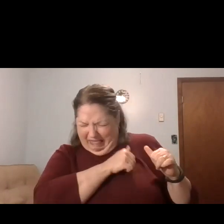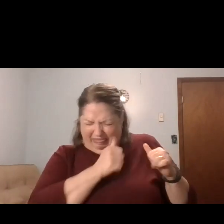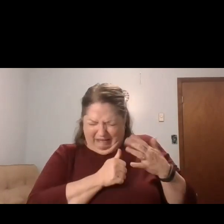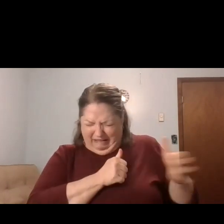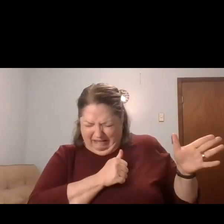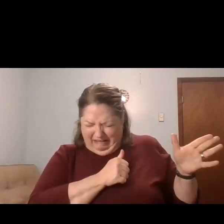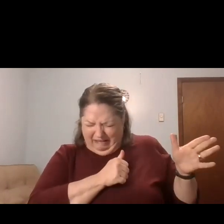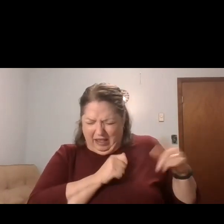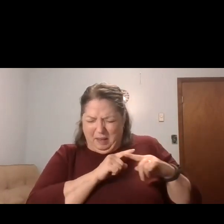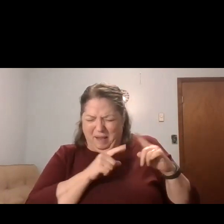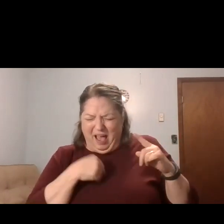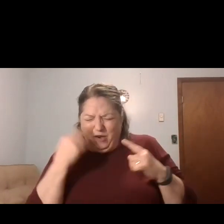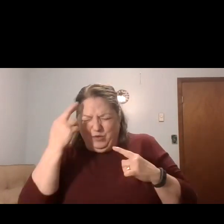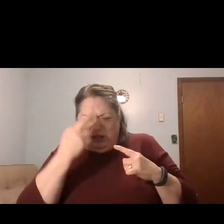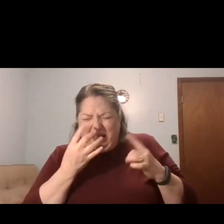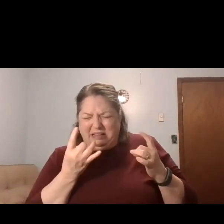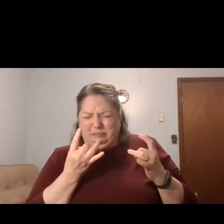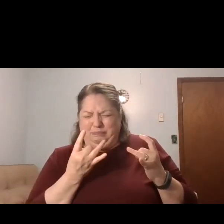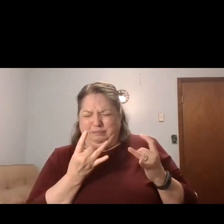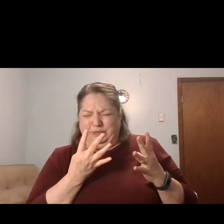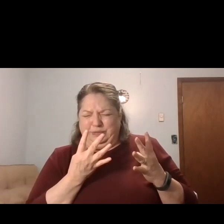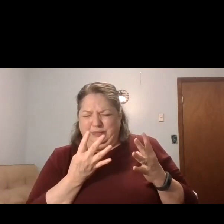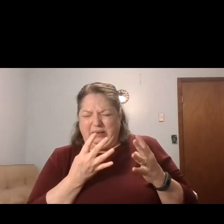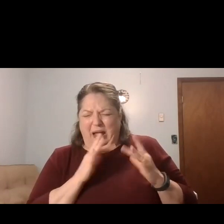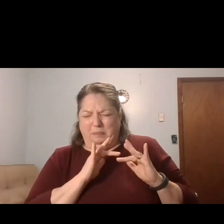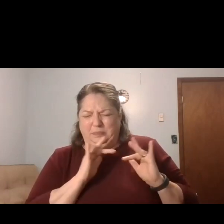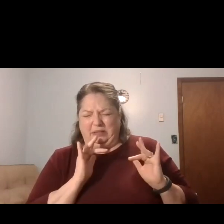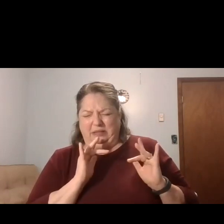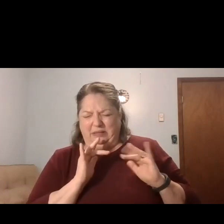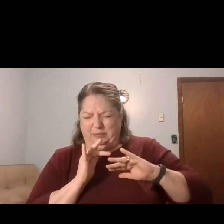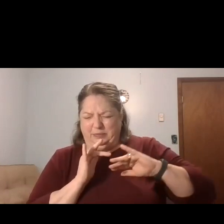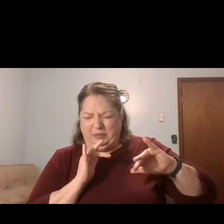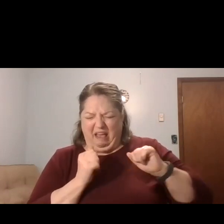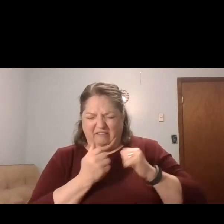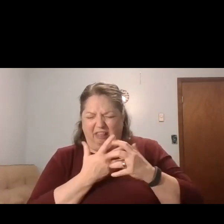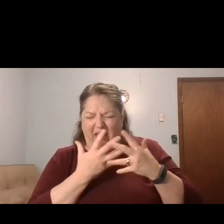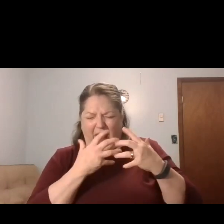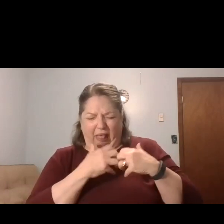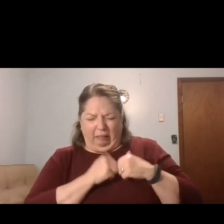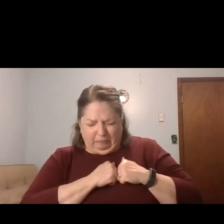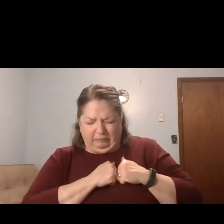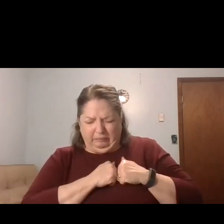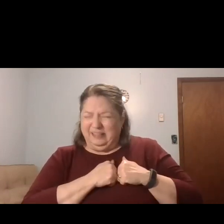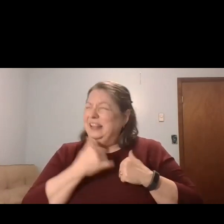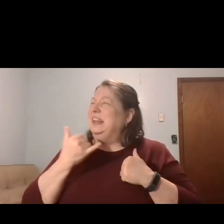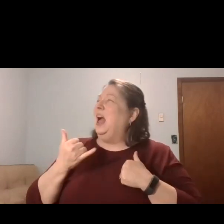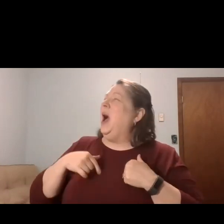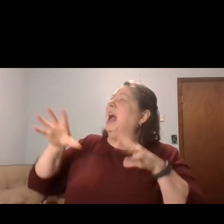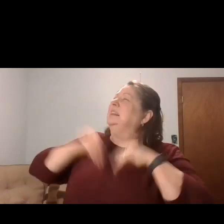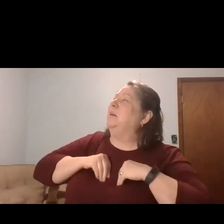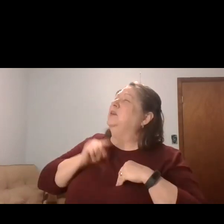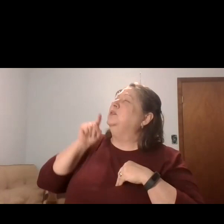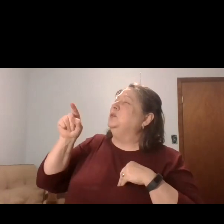no foundation there that is worth holding on to. Everything crumbles. Lord Jesus, I receive you today as